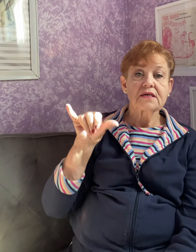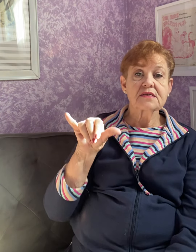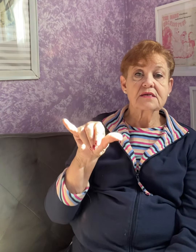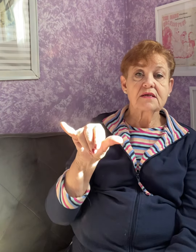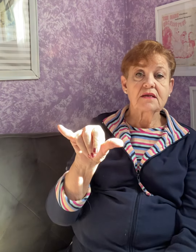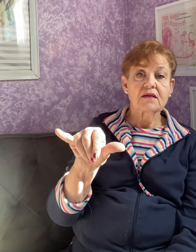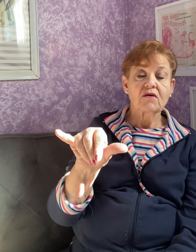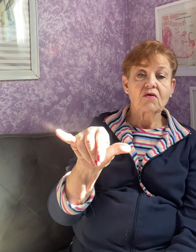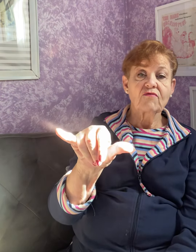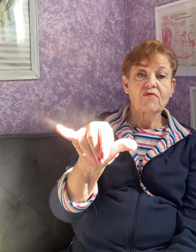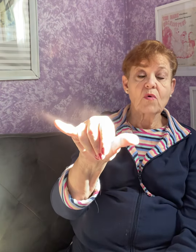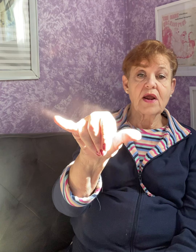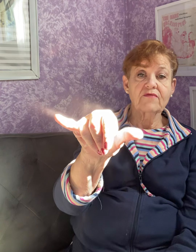Always. Forever.